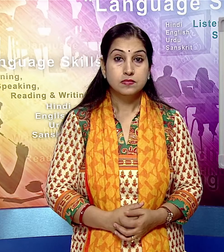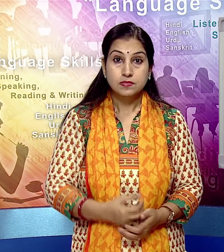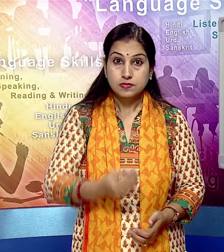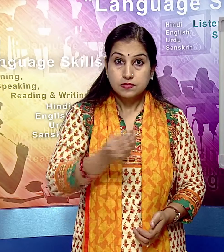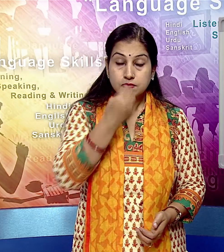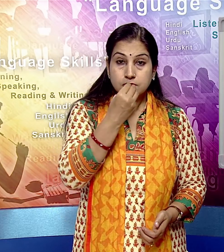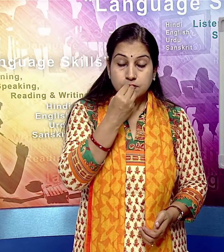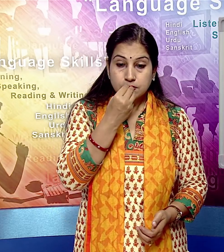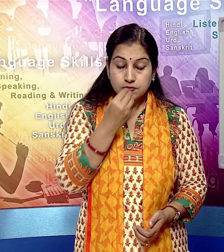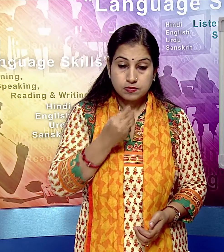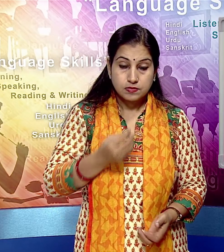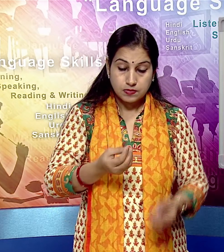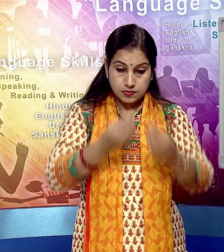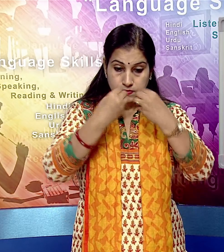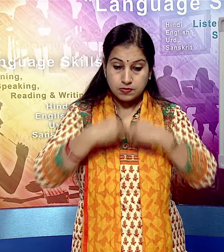consume food in a balanced manner,